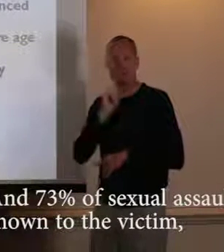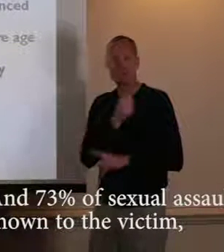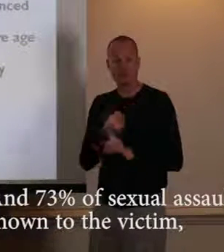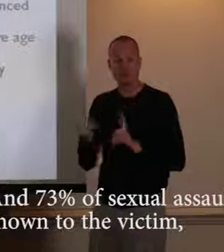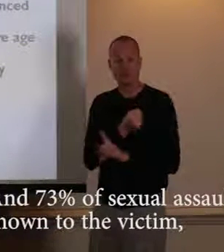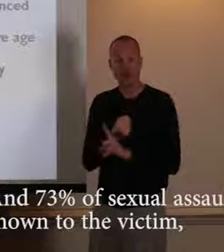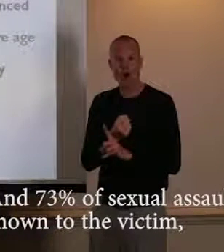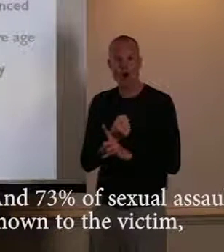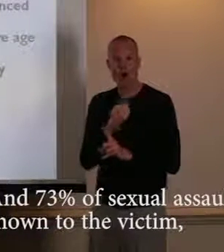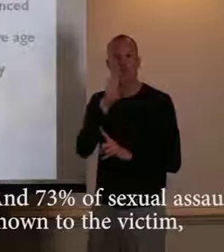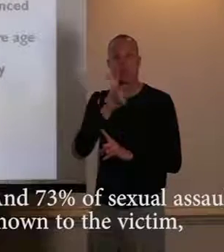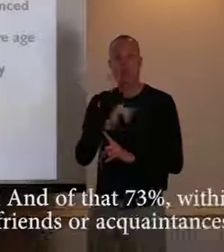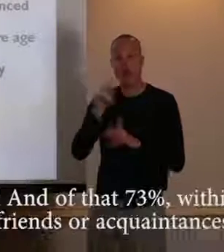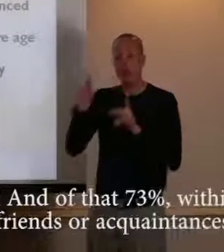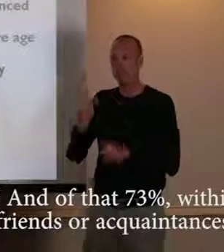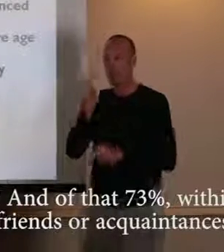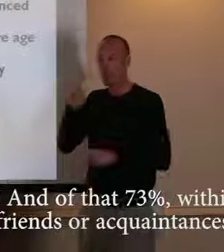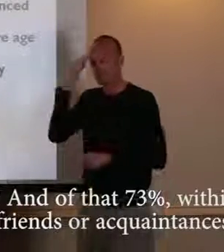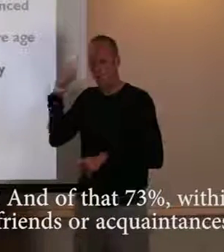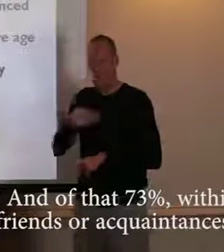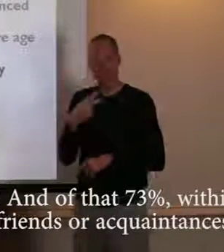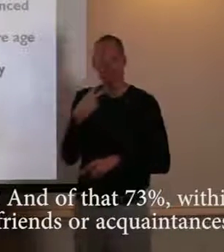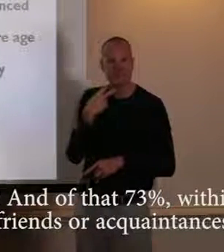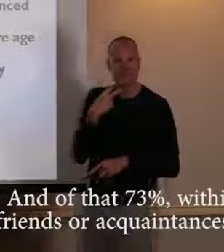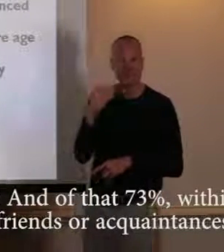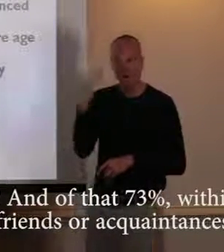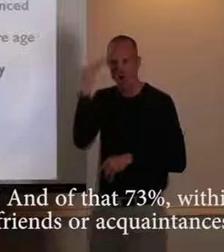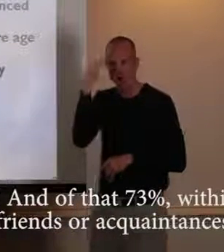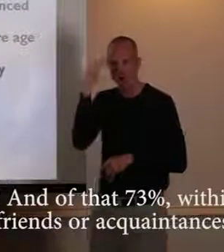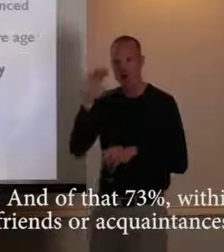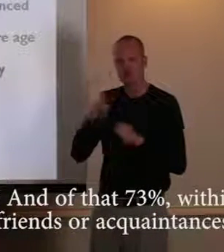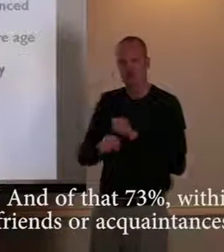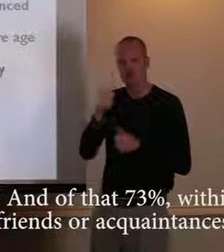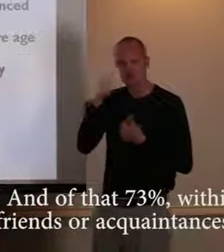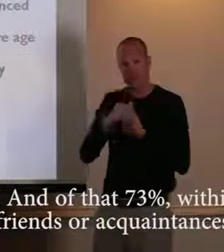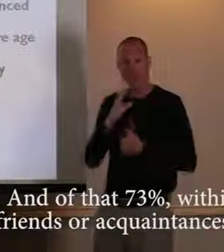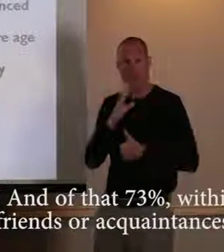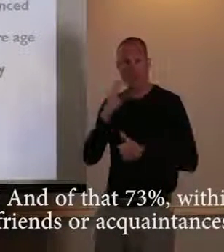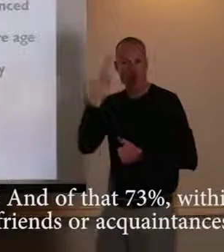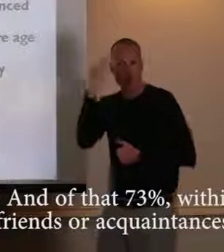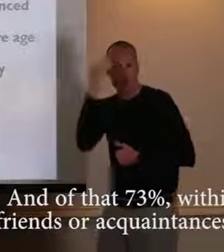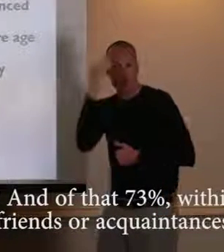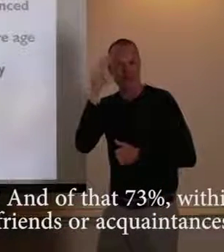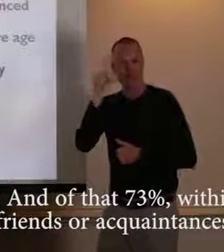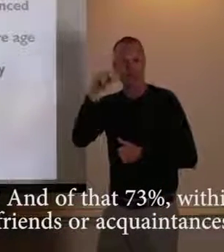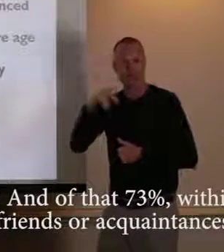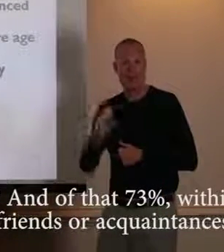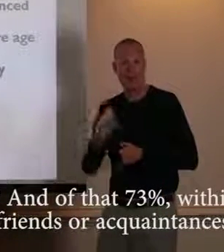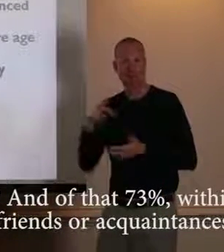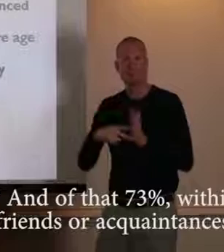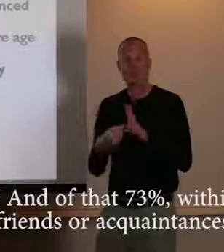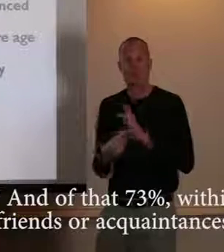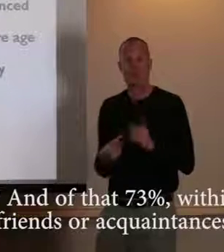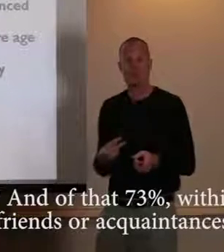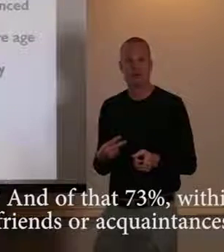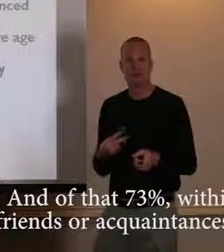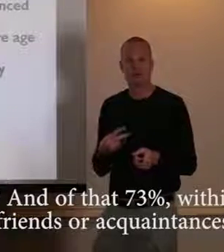someone known to the victim. That acquaintance rape, right? So 38, and of that 73% within this